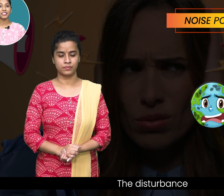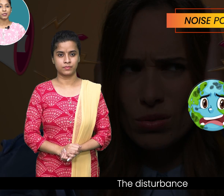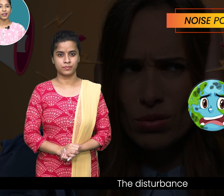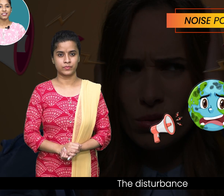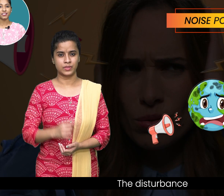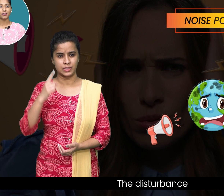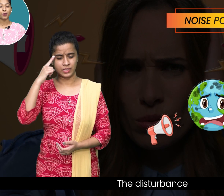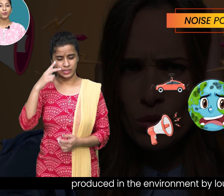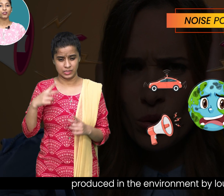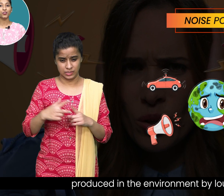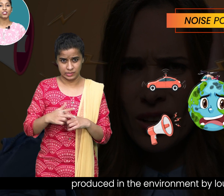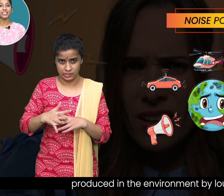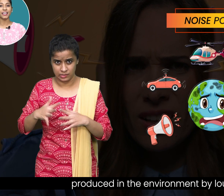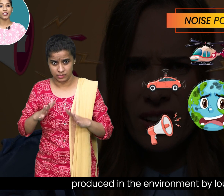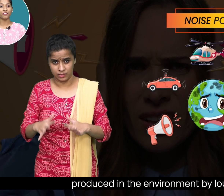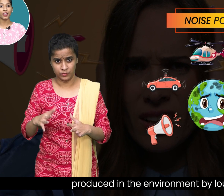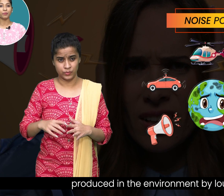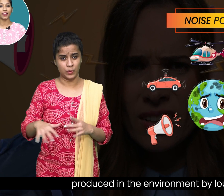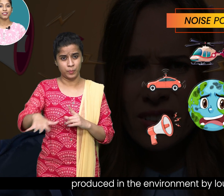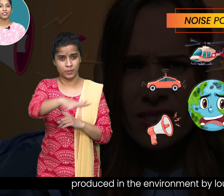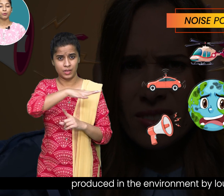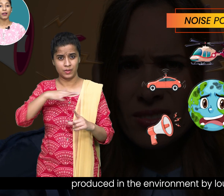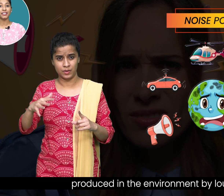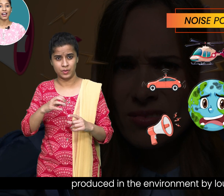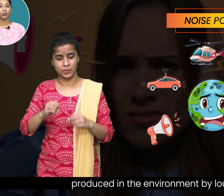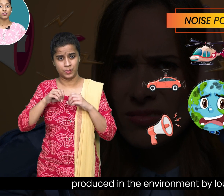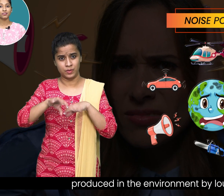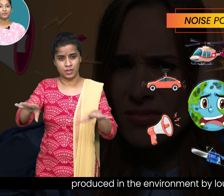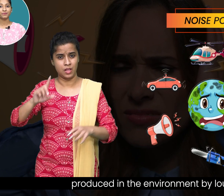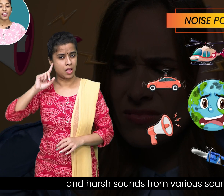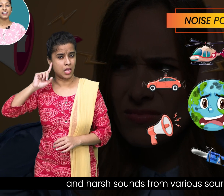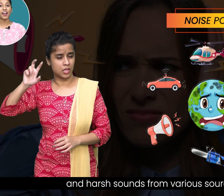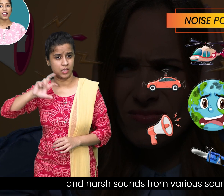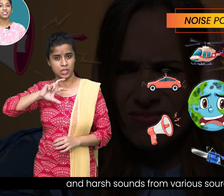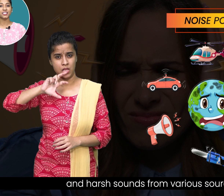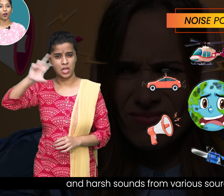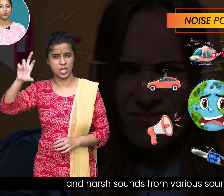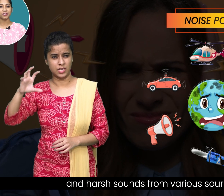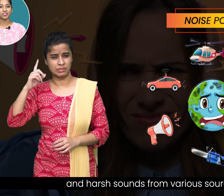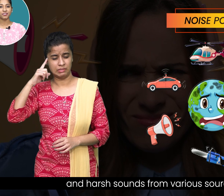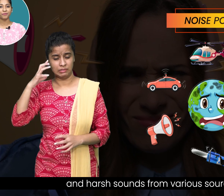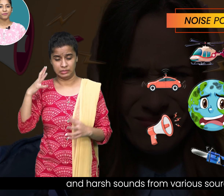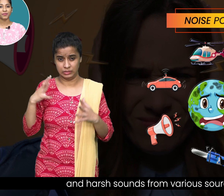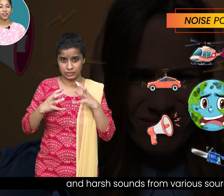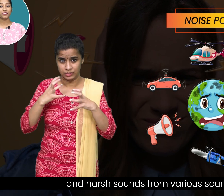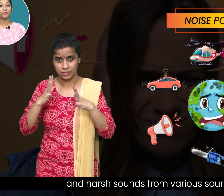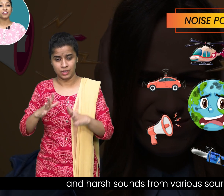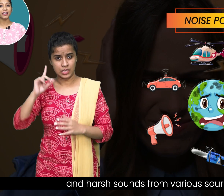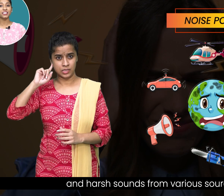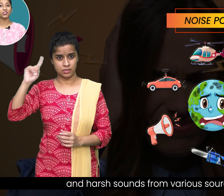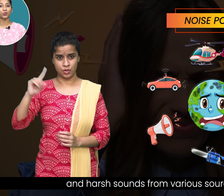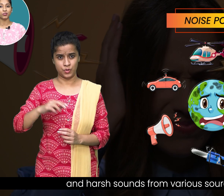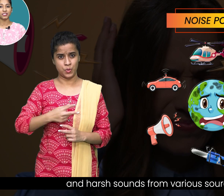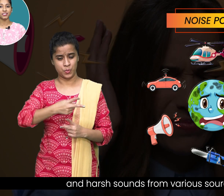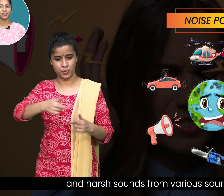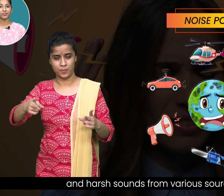The disturbance produced in the environment by loud and harsh sounds from